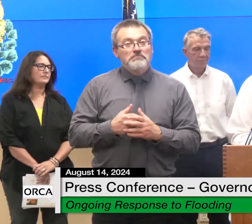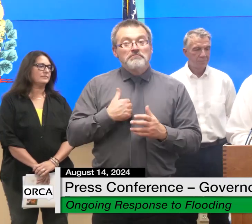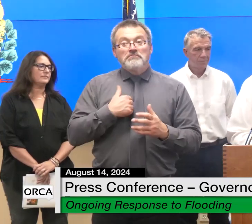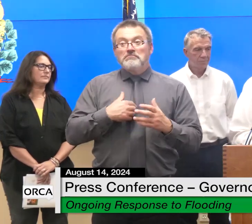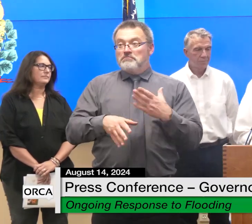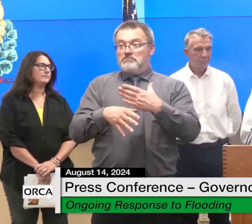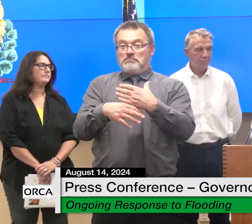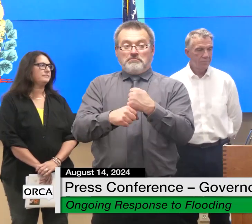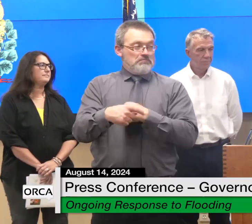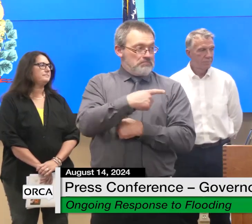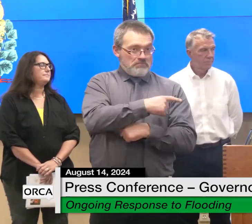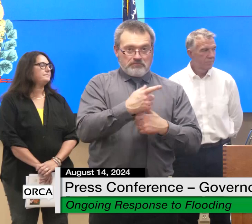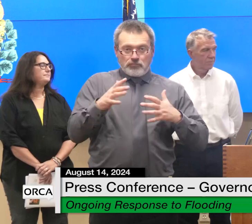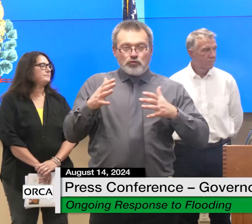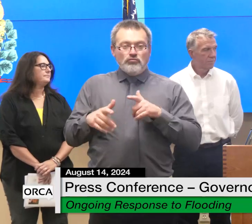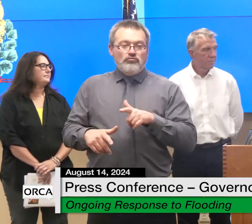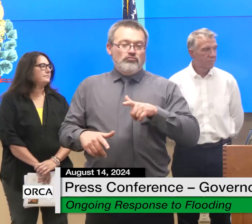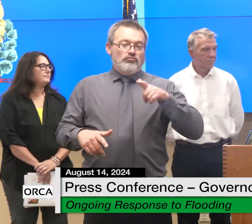Human Services.